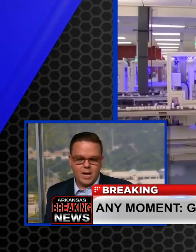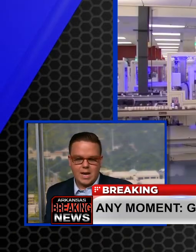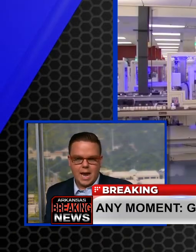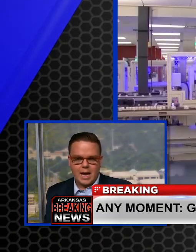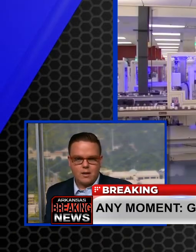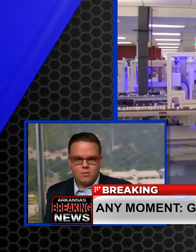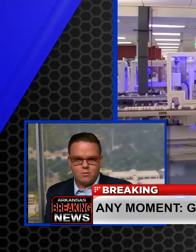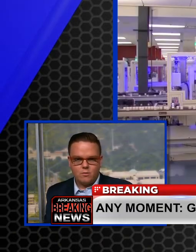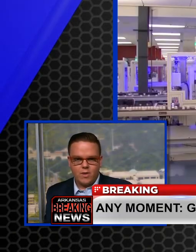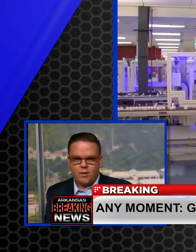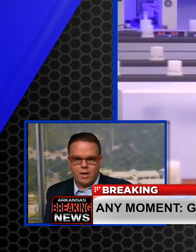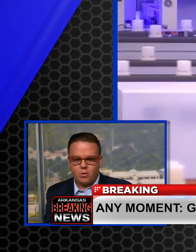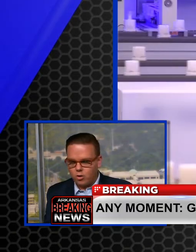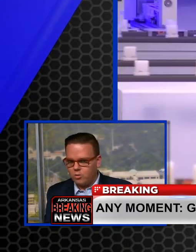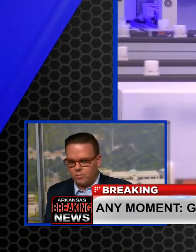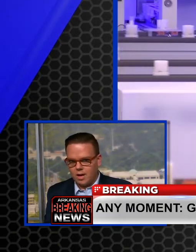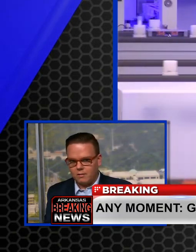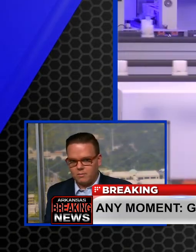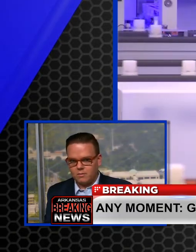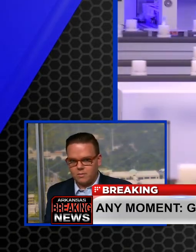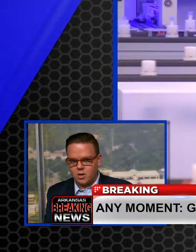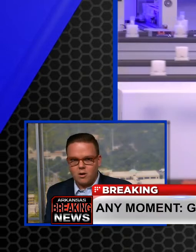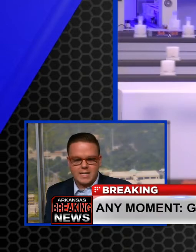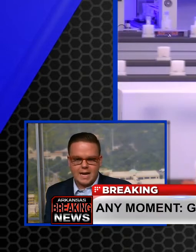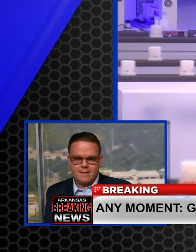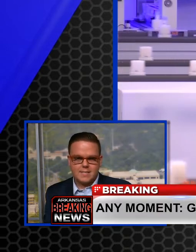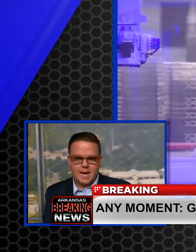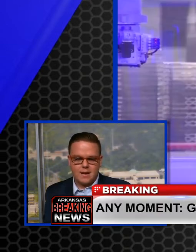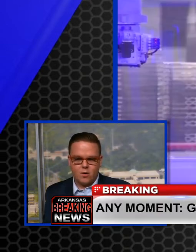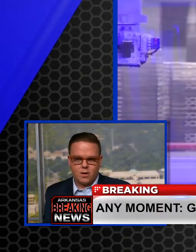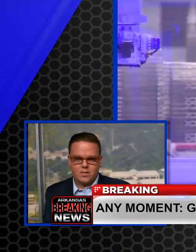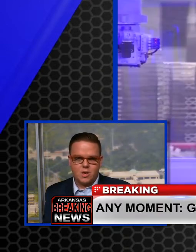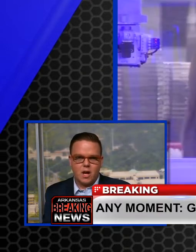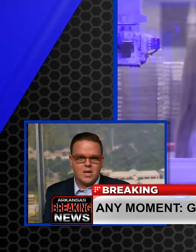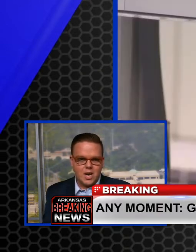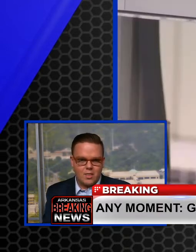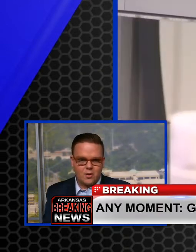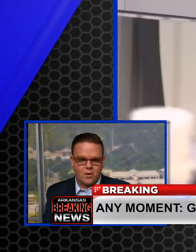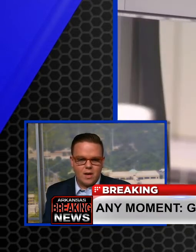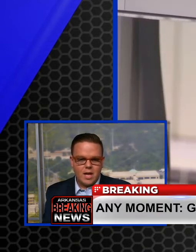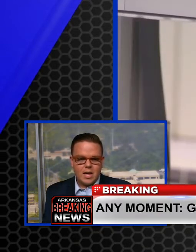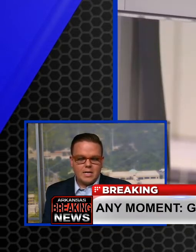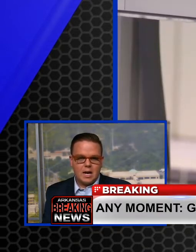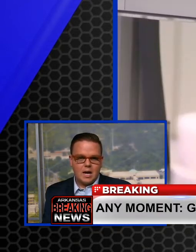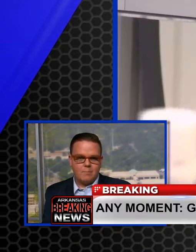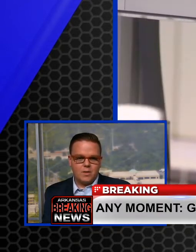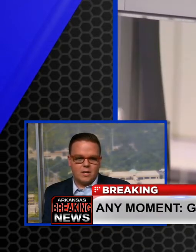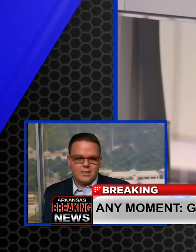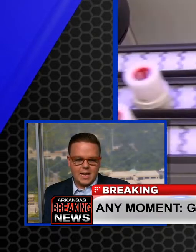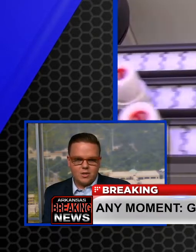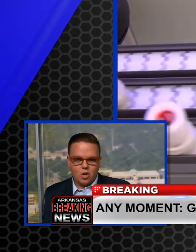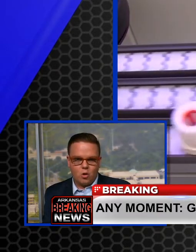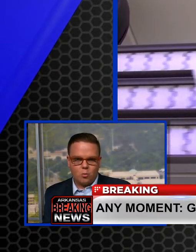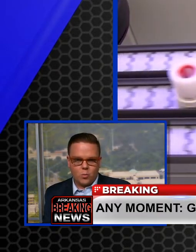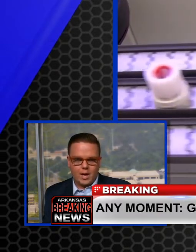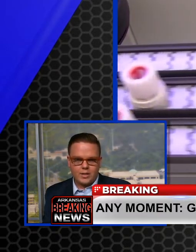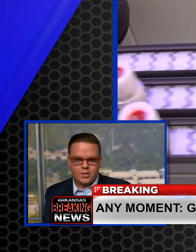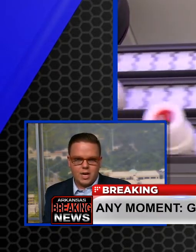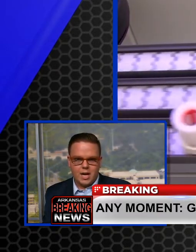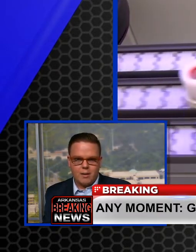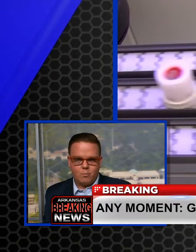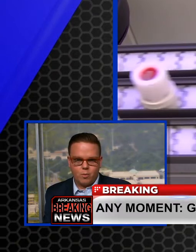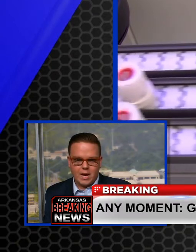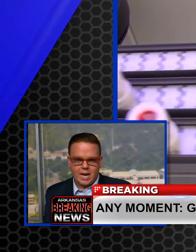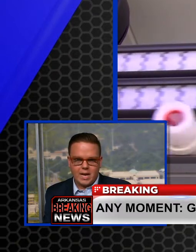last week, a very dark day in the state of Arkansas. Another death toll